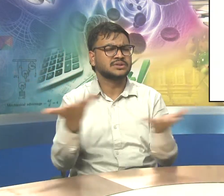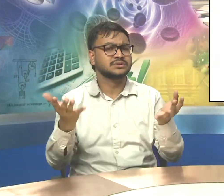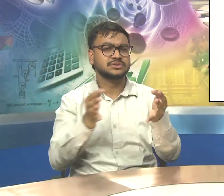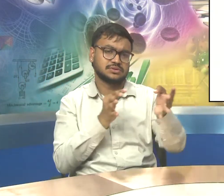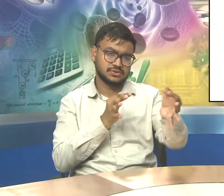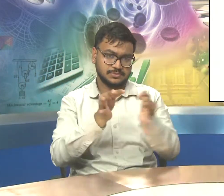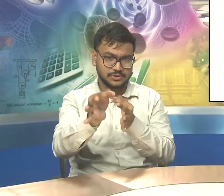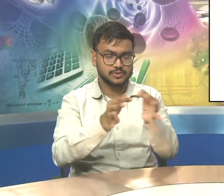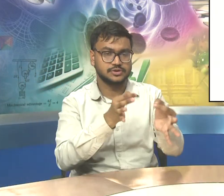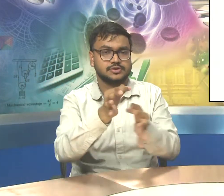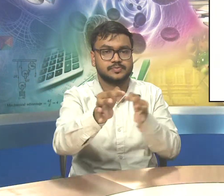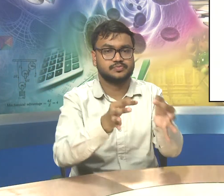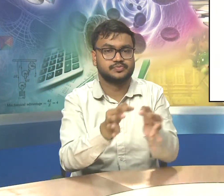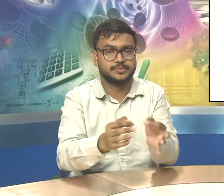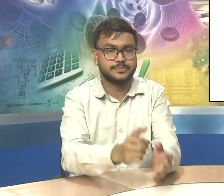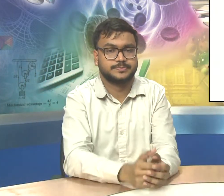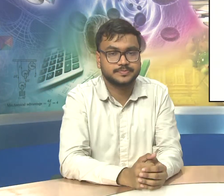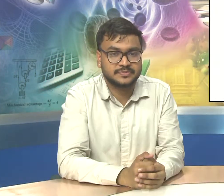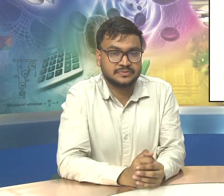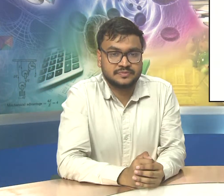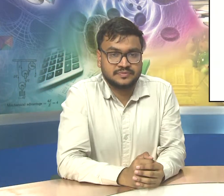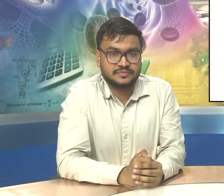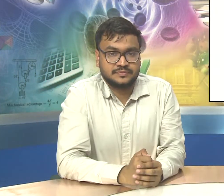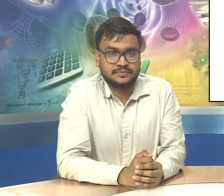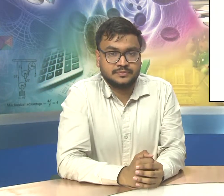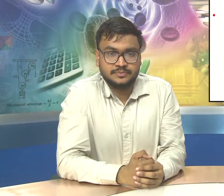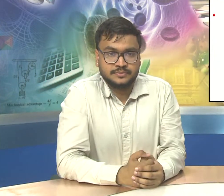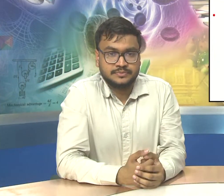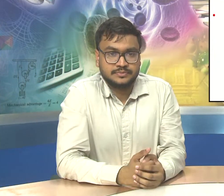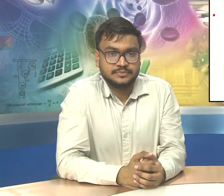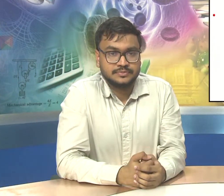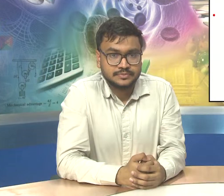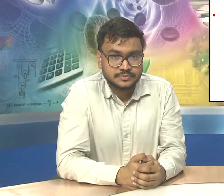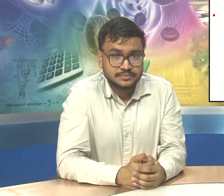or we can say misconception about ISL.